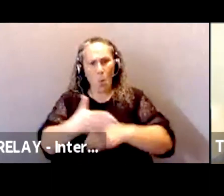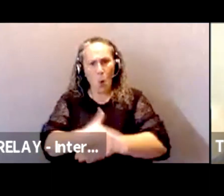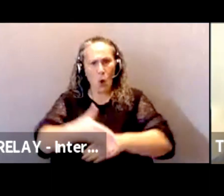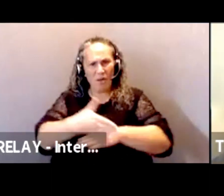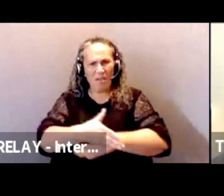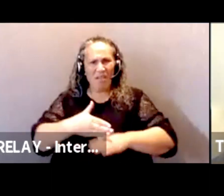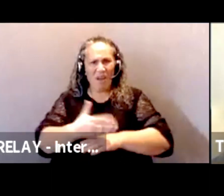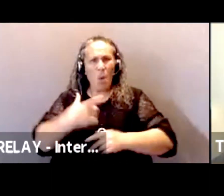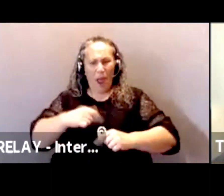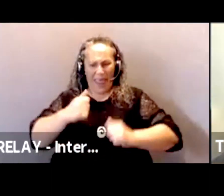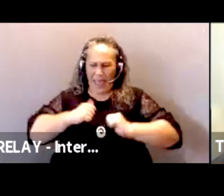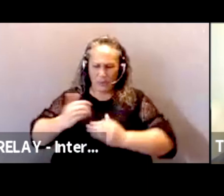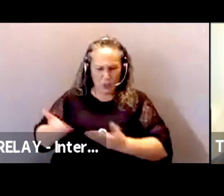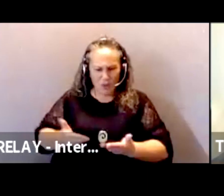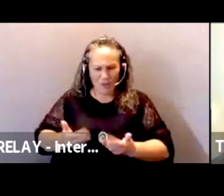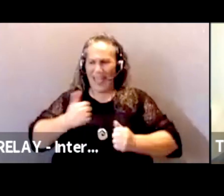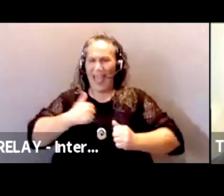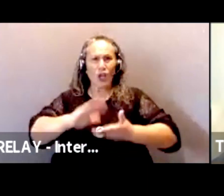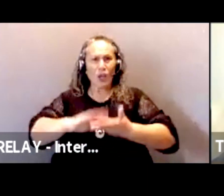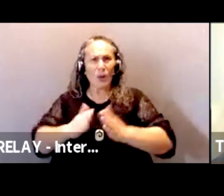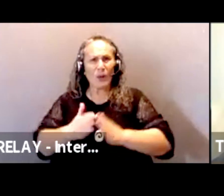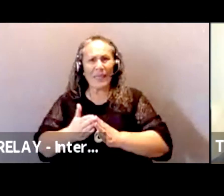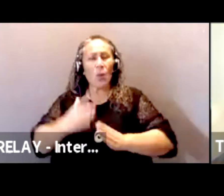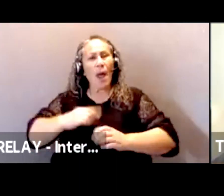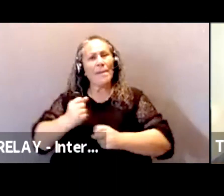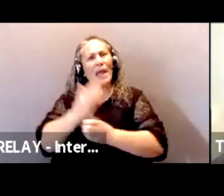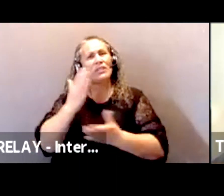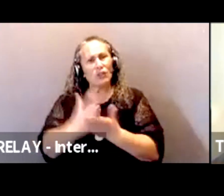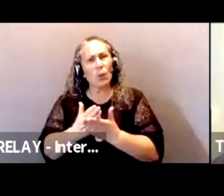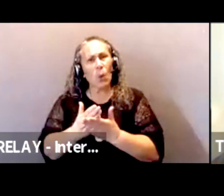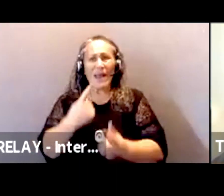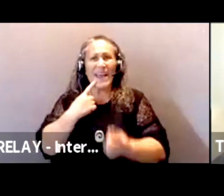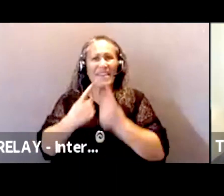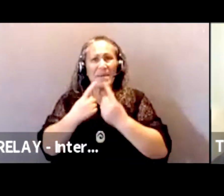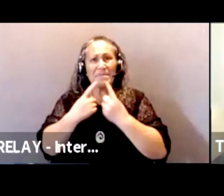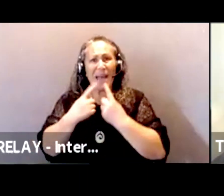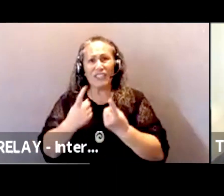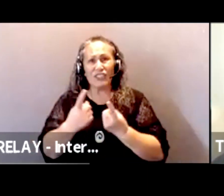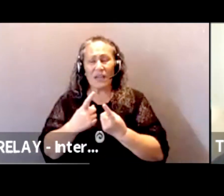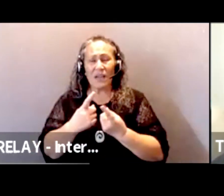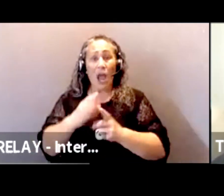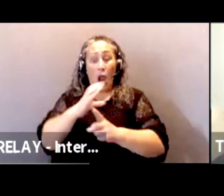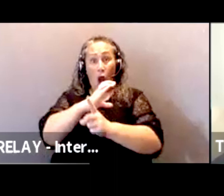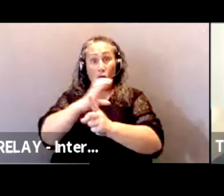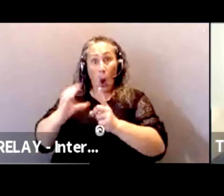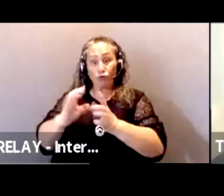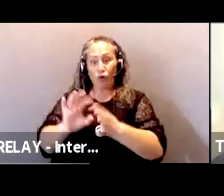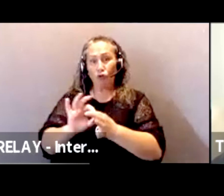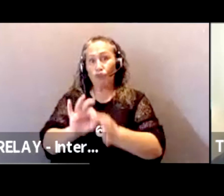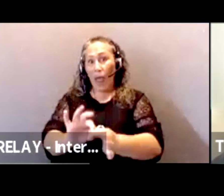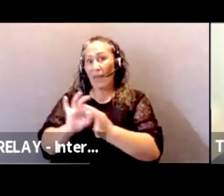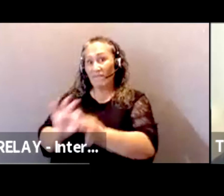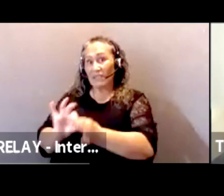our services and our communities to make sure that the information is culturally relevant,